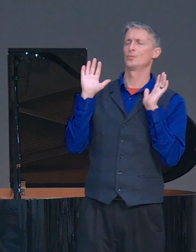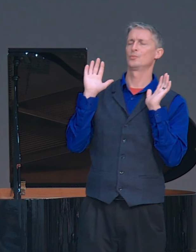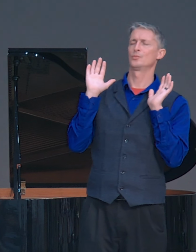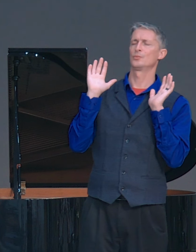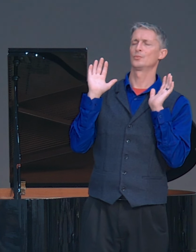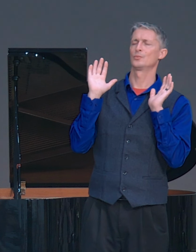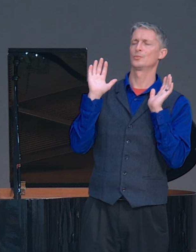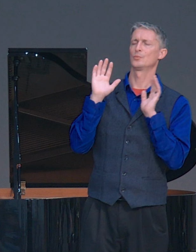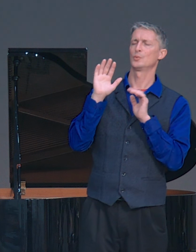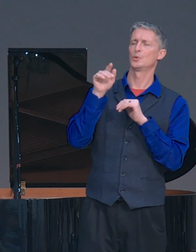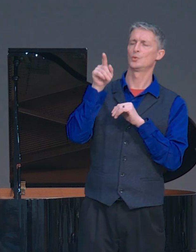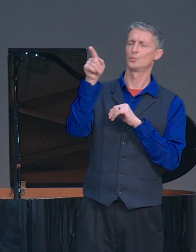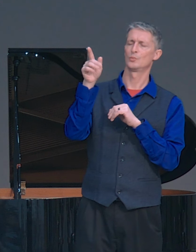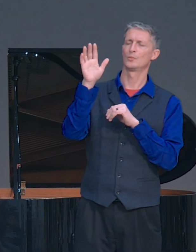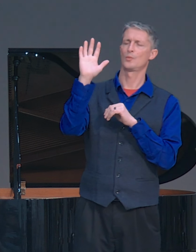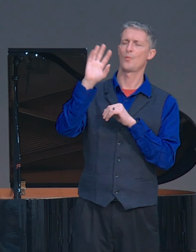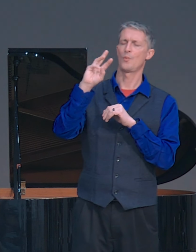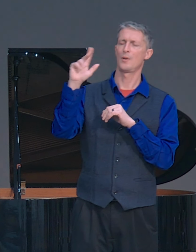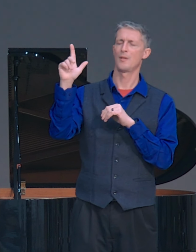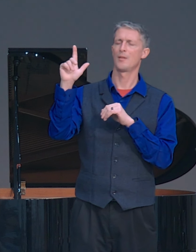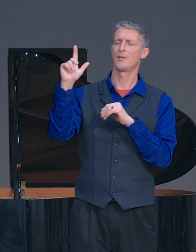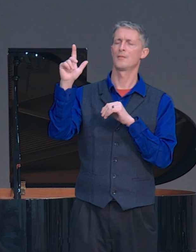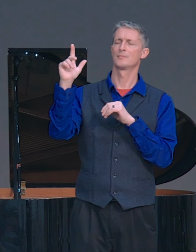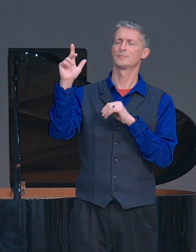your will. And I pray this